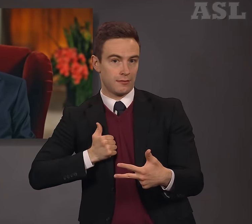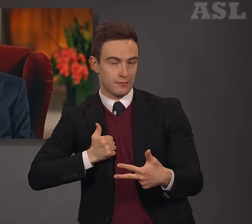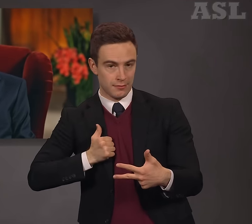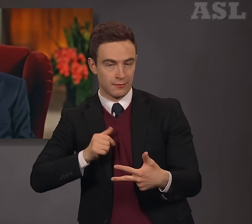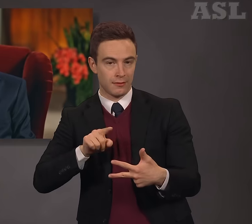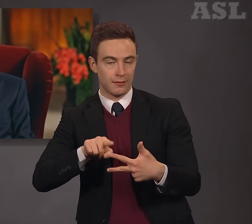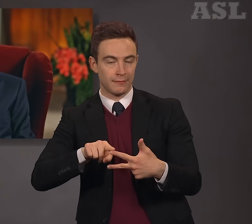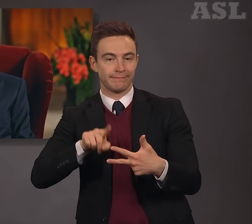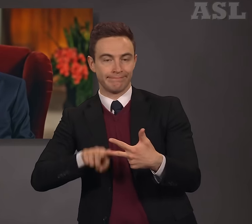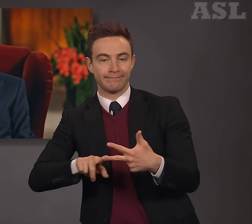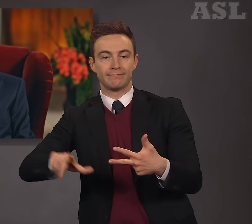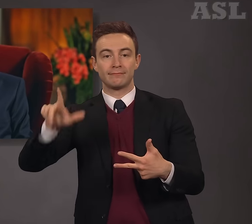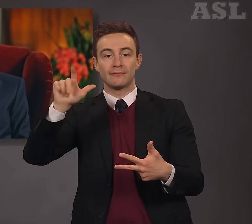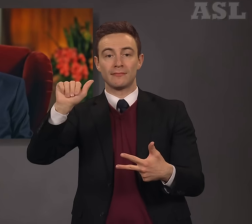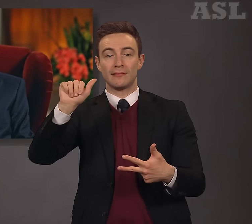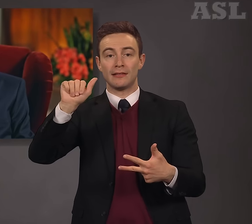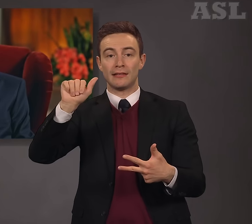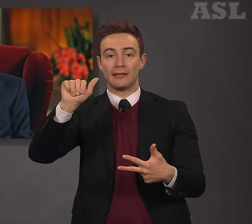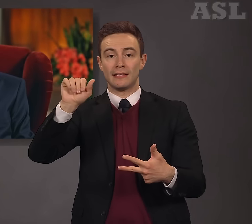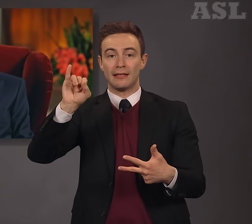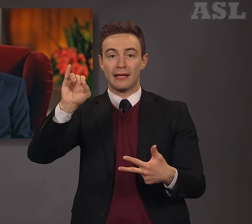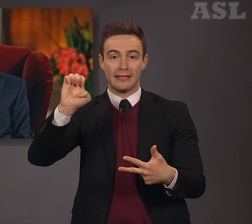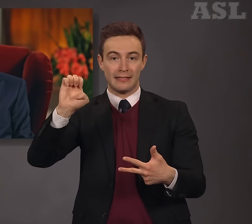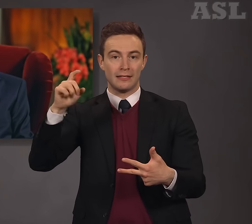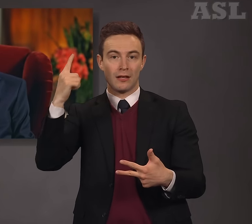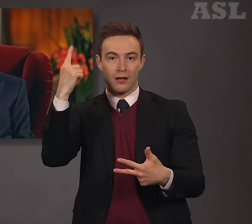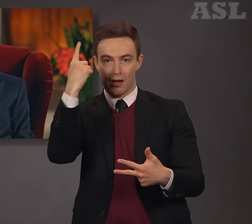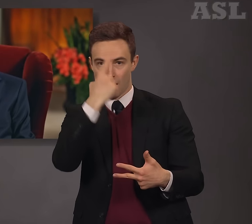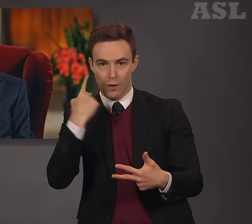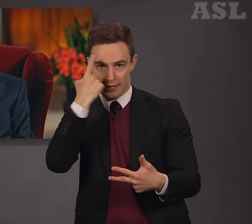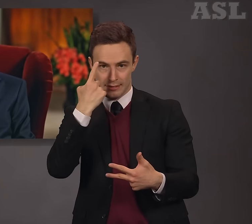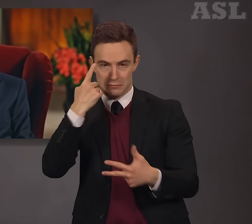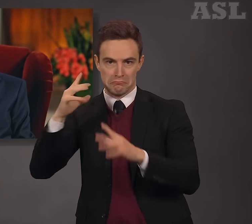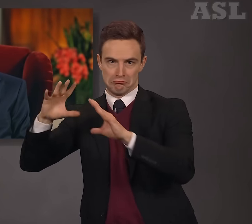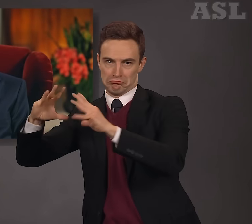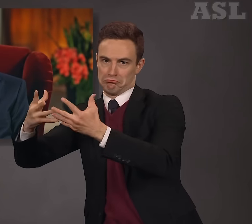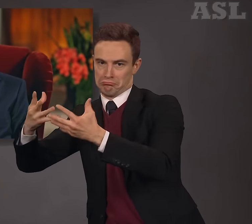Cardston, Alberta, Canada, and Laie, Hawaii.